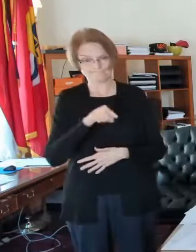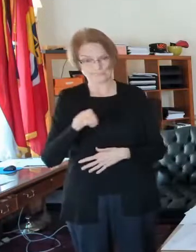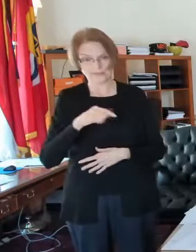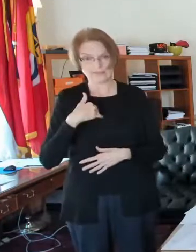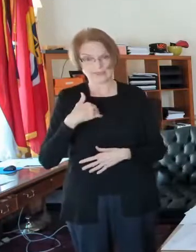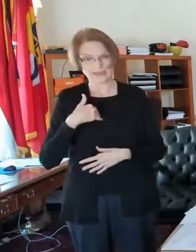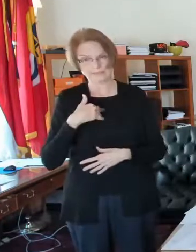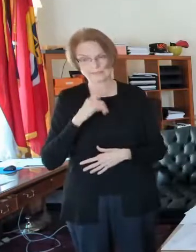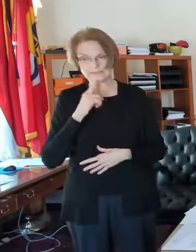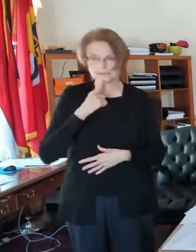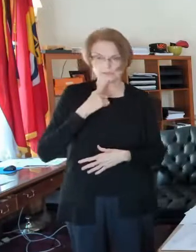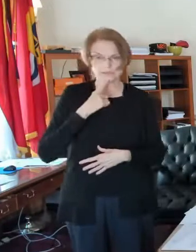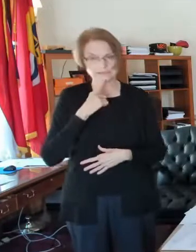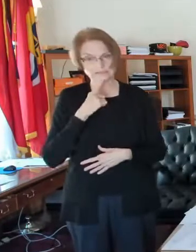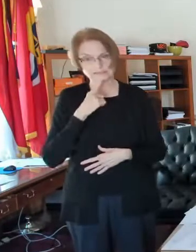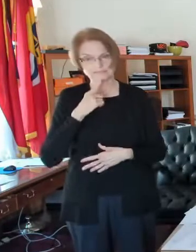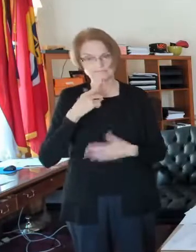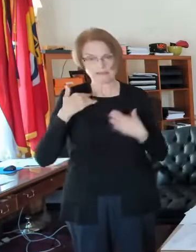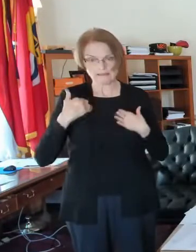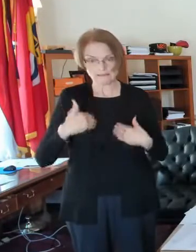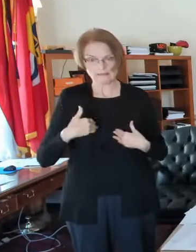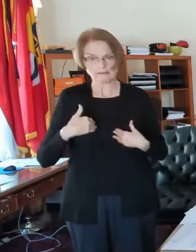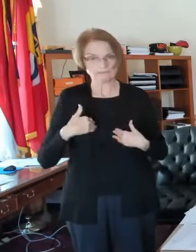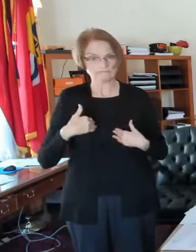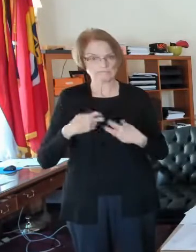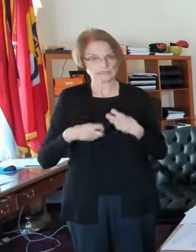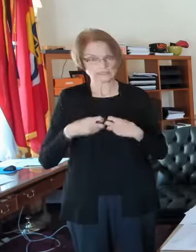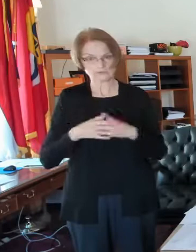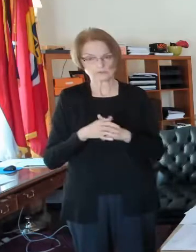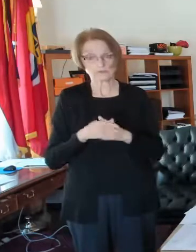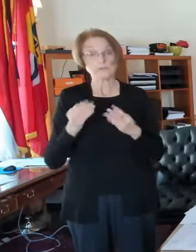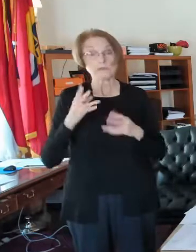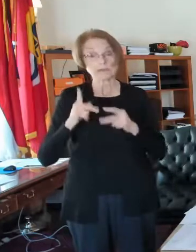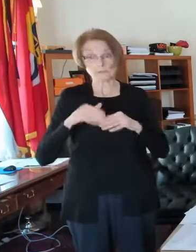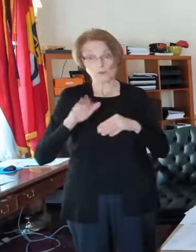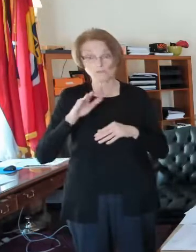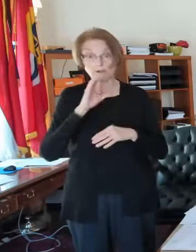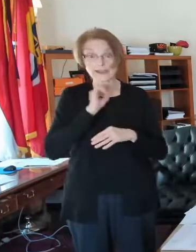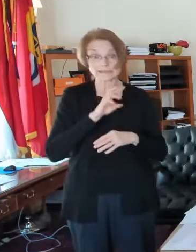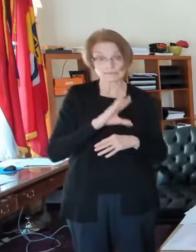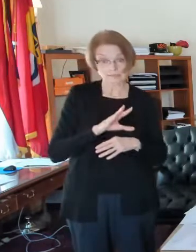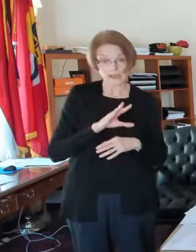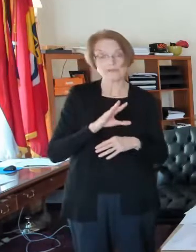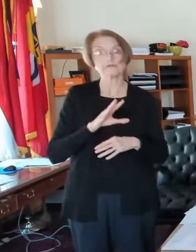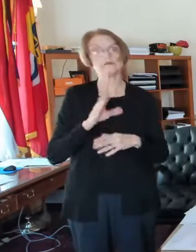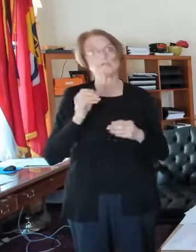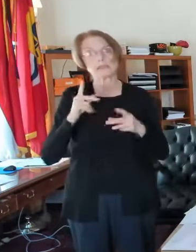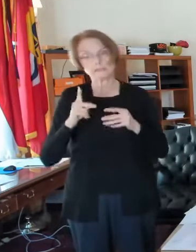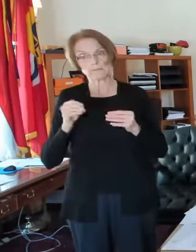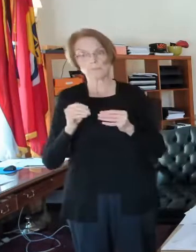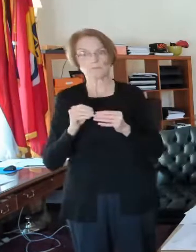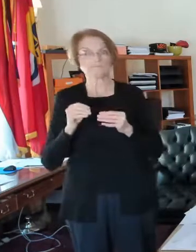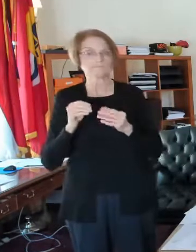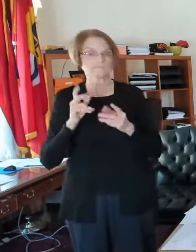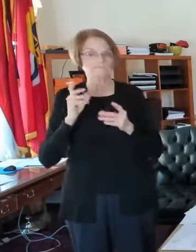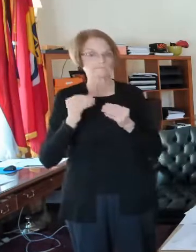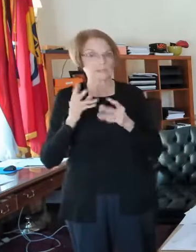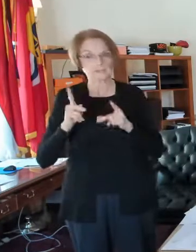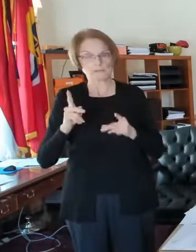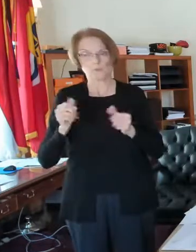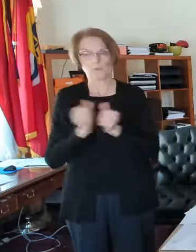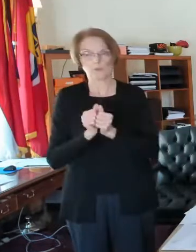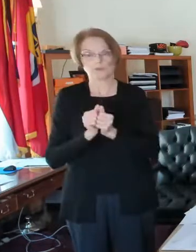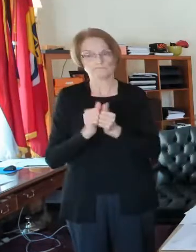underlying health conditions. So there are a lot of people that are over 65 or who have underlying health conditions. So we have to get much